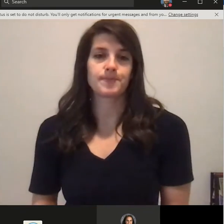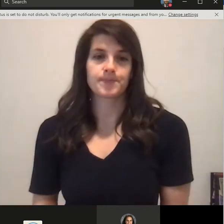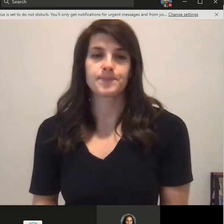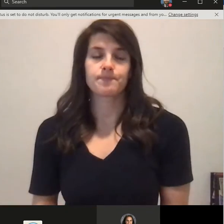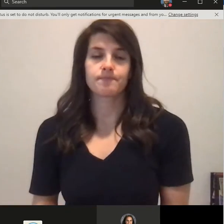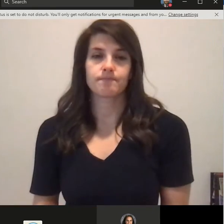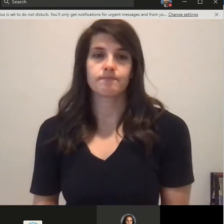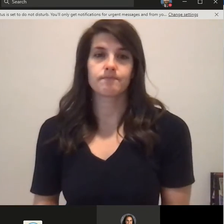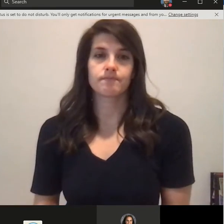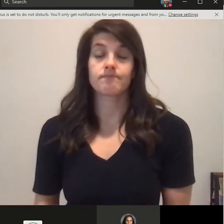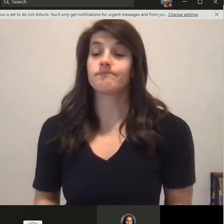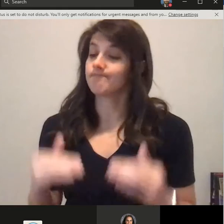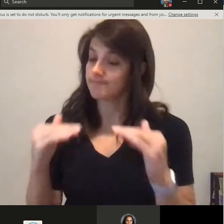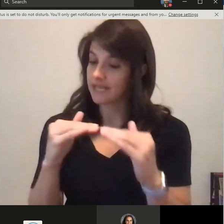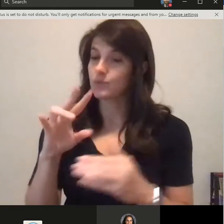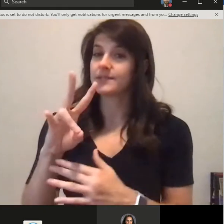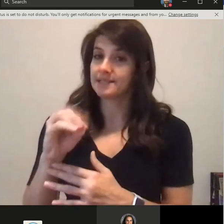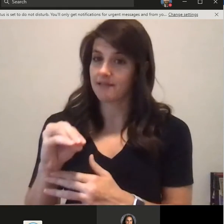70 degrees.